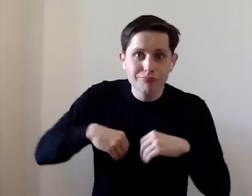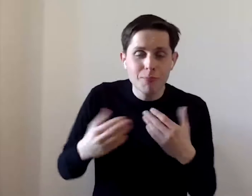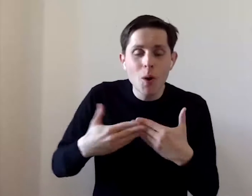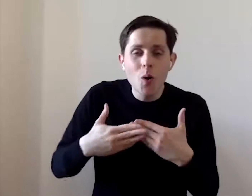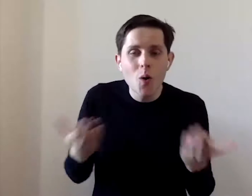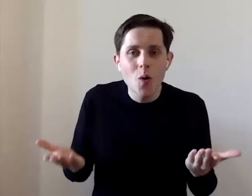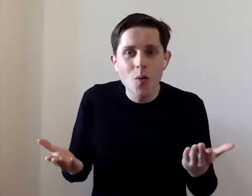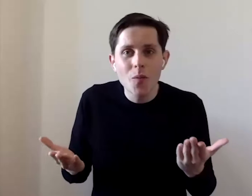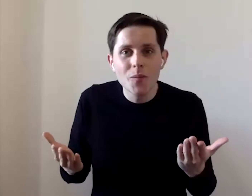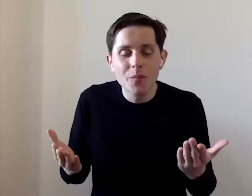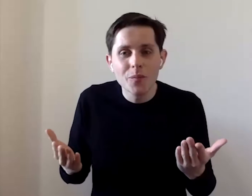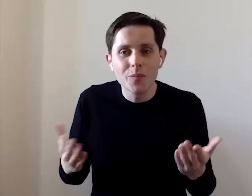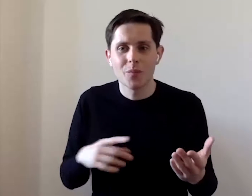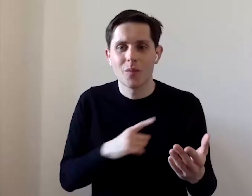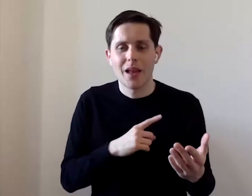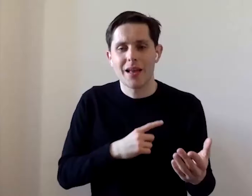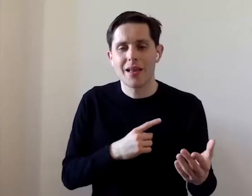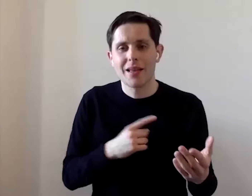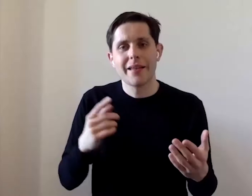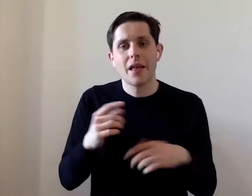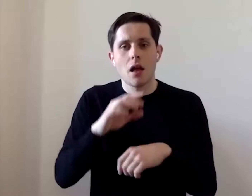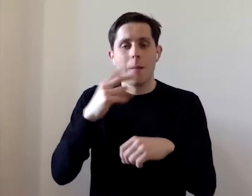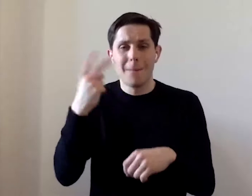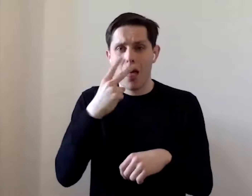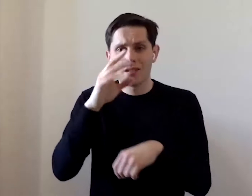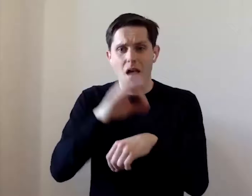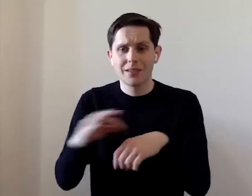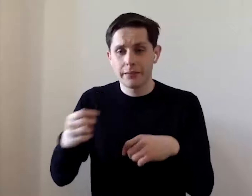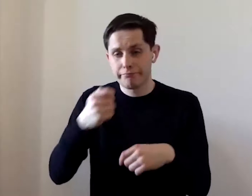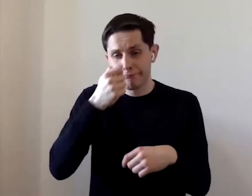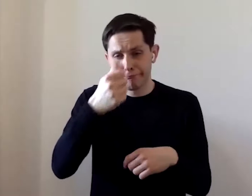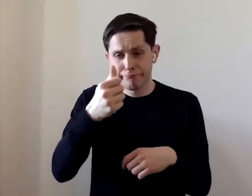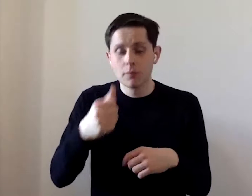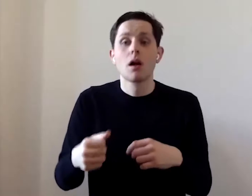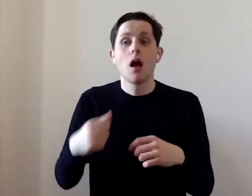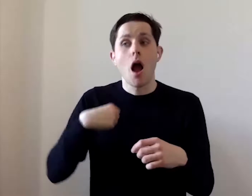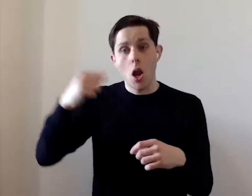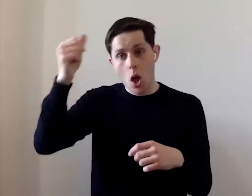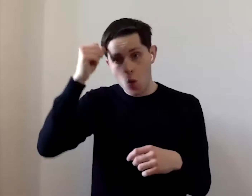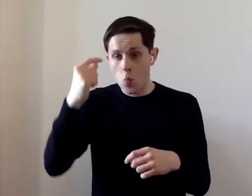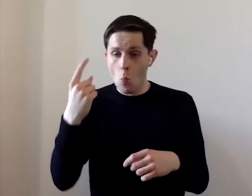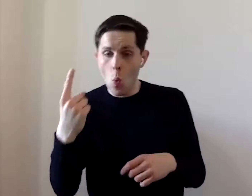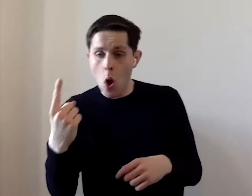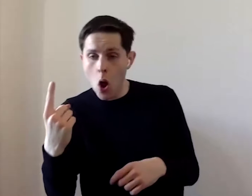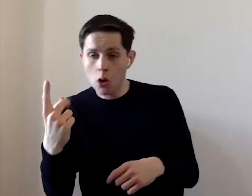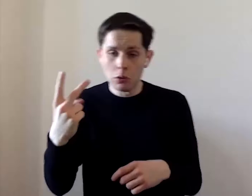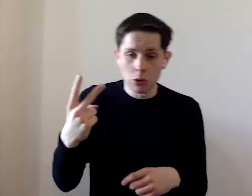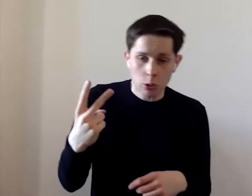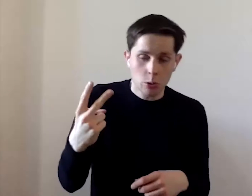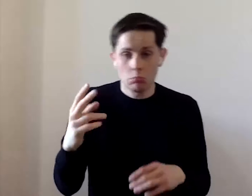had. Admittedly, for me, it's quite a difficult one because there aren't really many blind